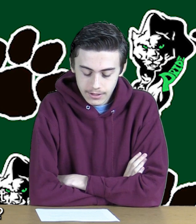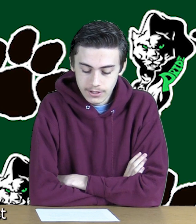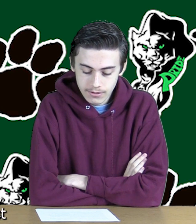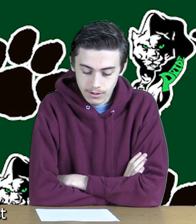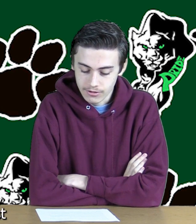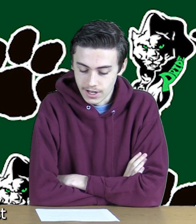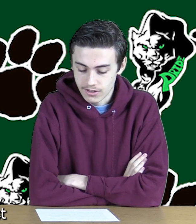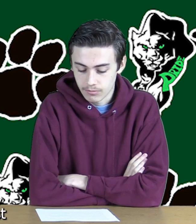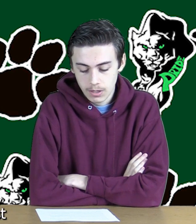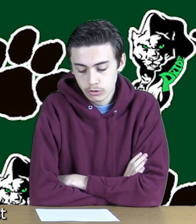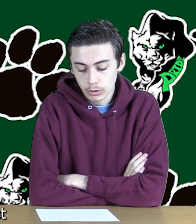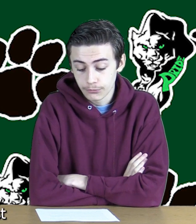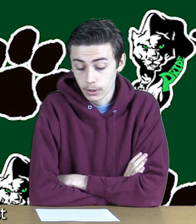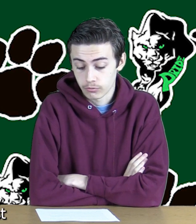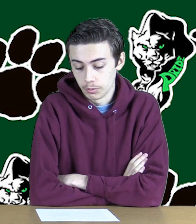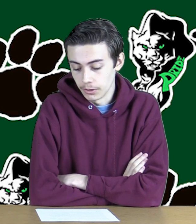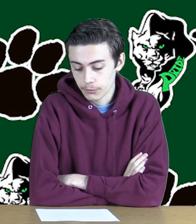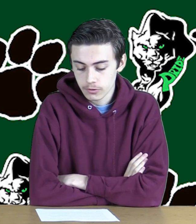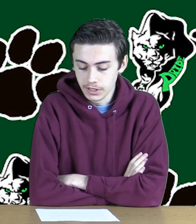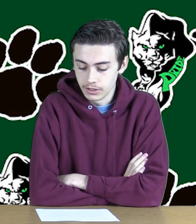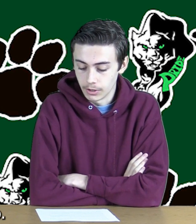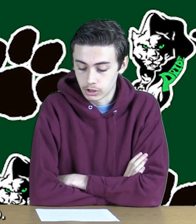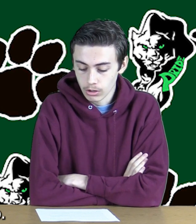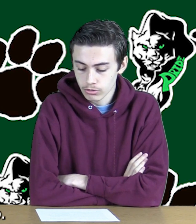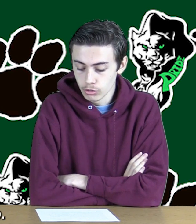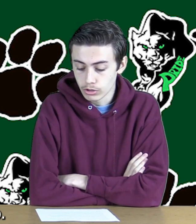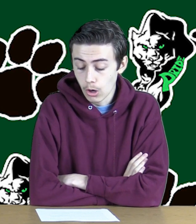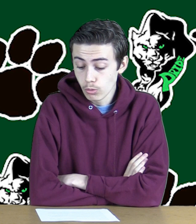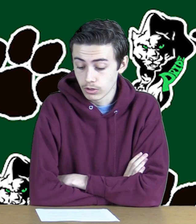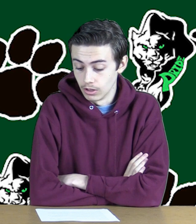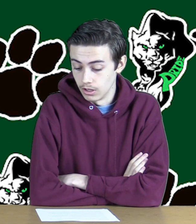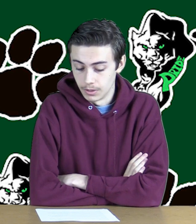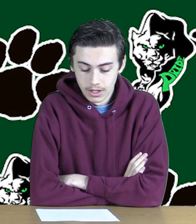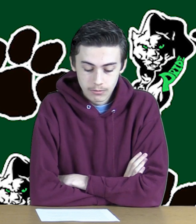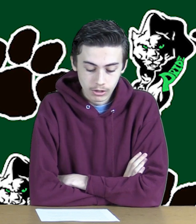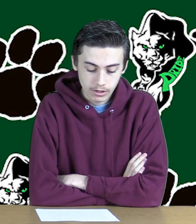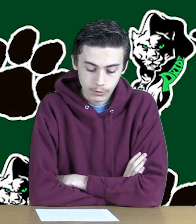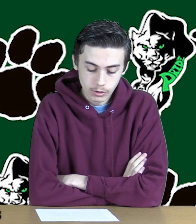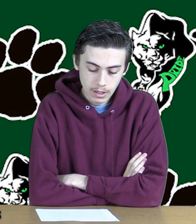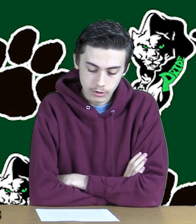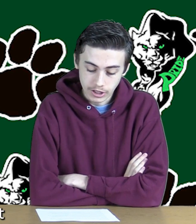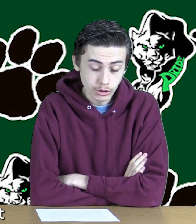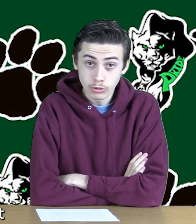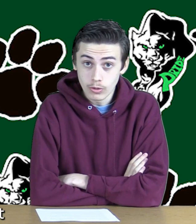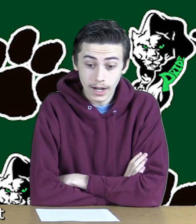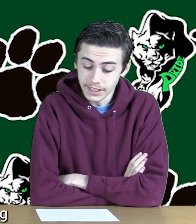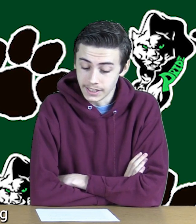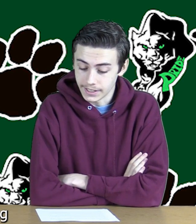This Thursday, September 21st, will be the first meeting of the Girls Who Code Club. We are looking for new members, and you do not need any